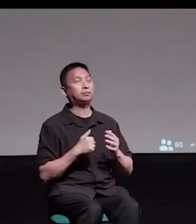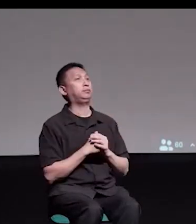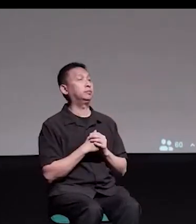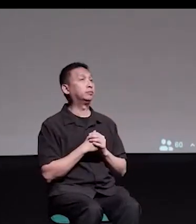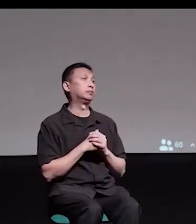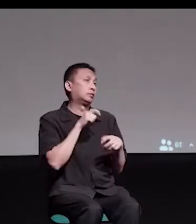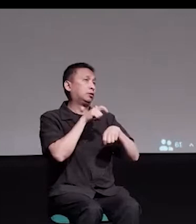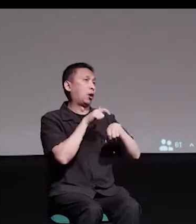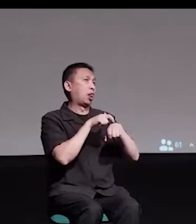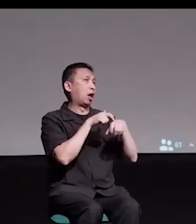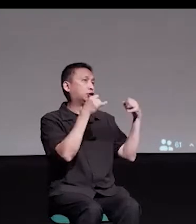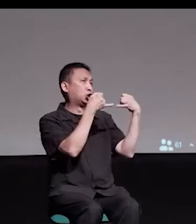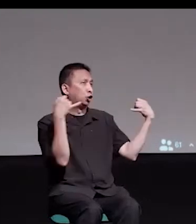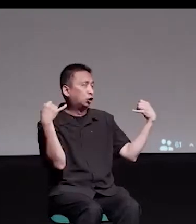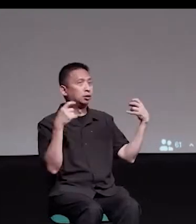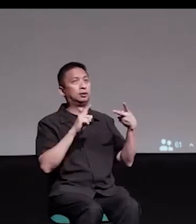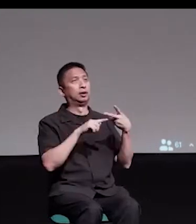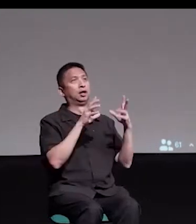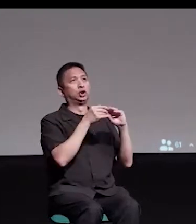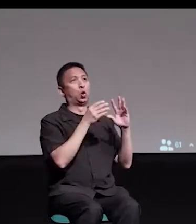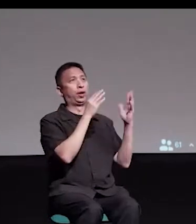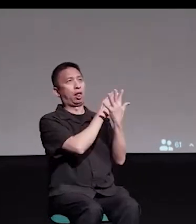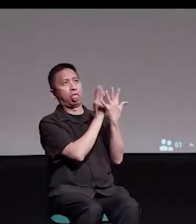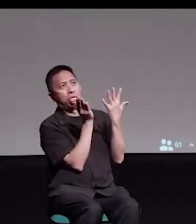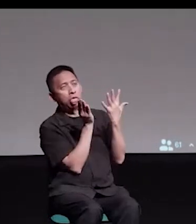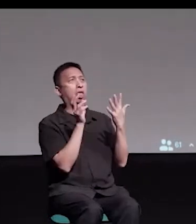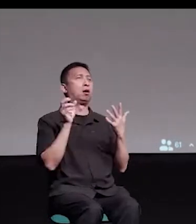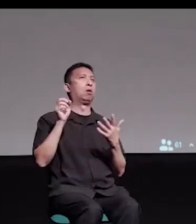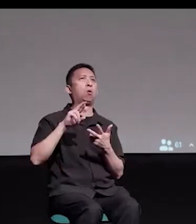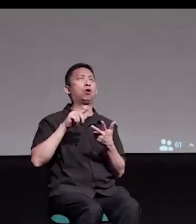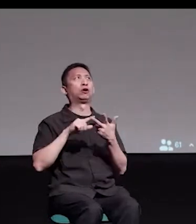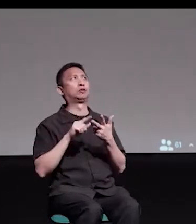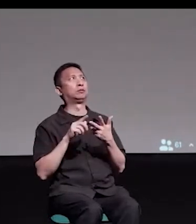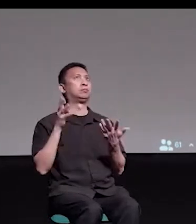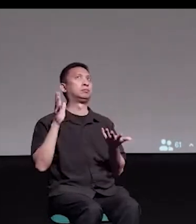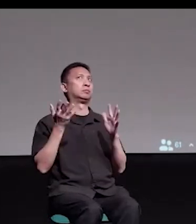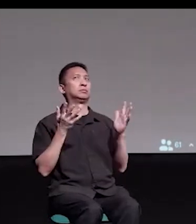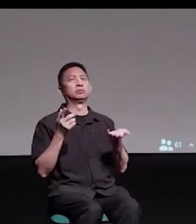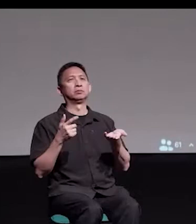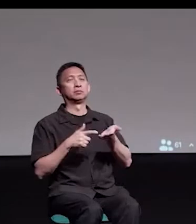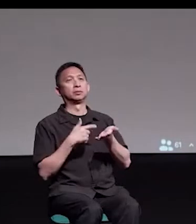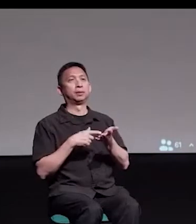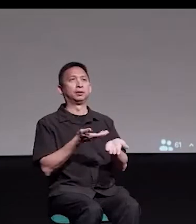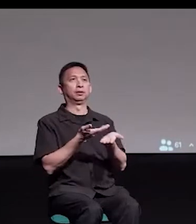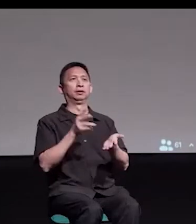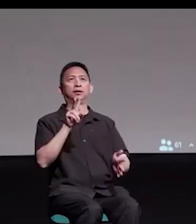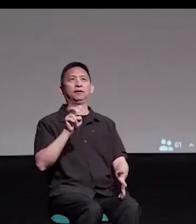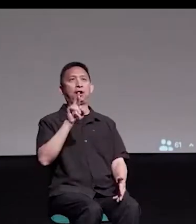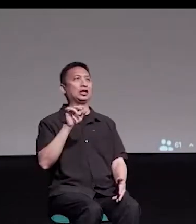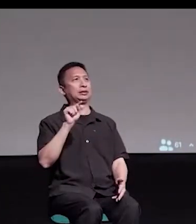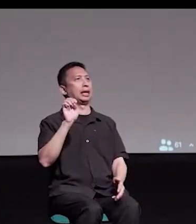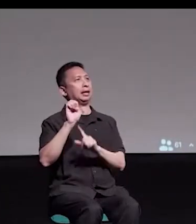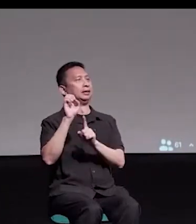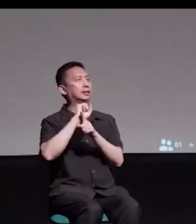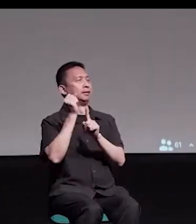even chronological or story-wise, or even in a verite scene. If you're not doing that, you're